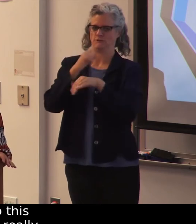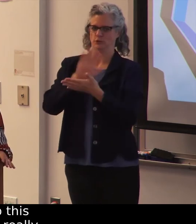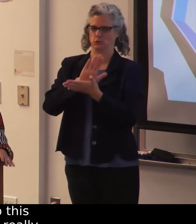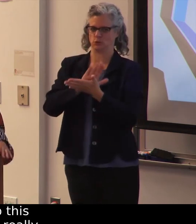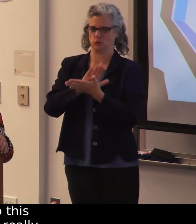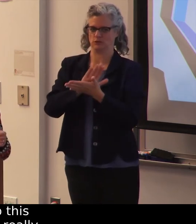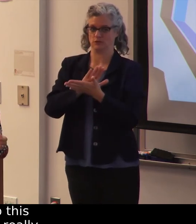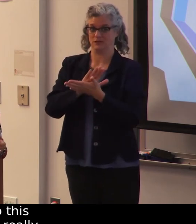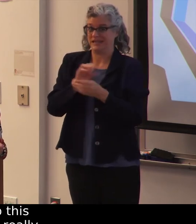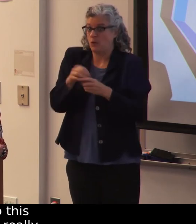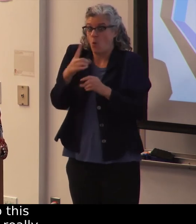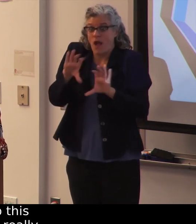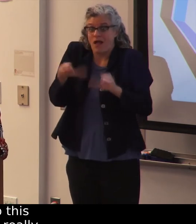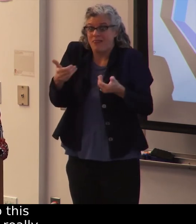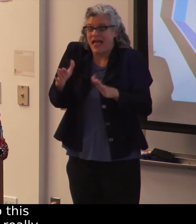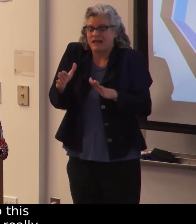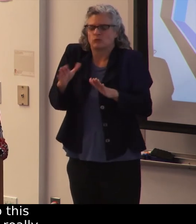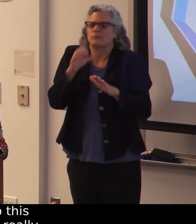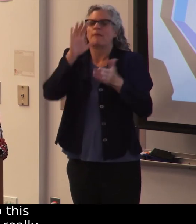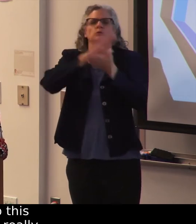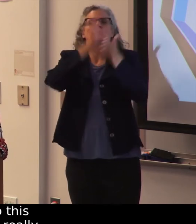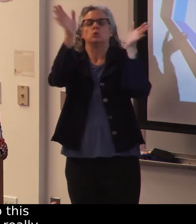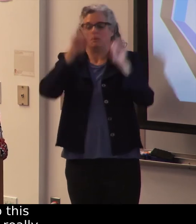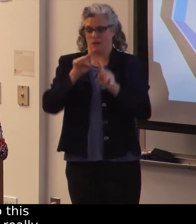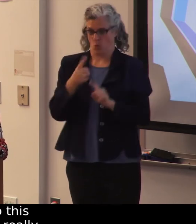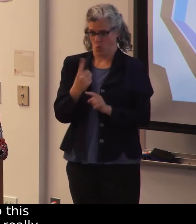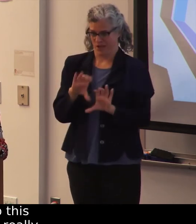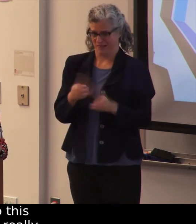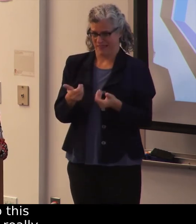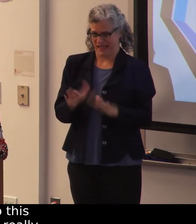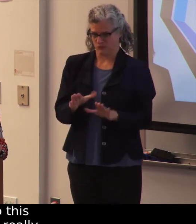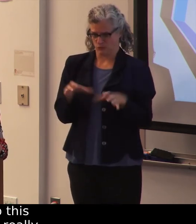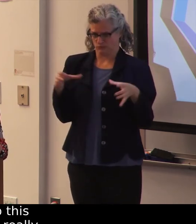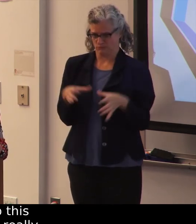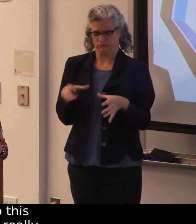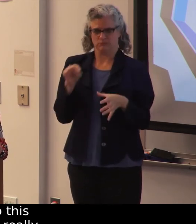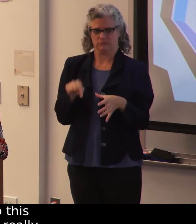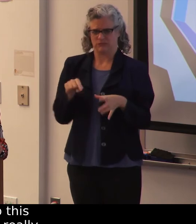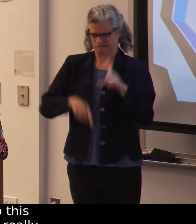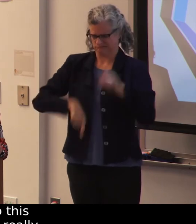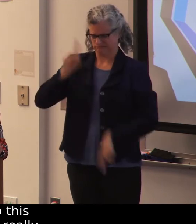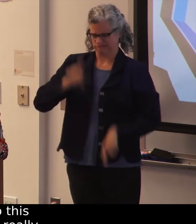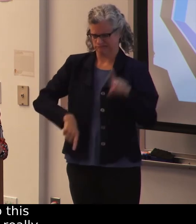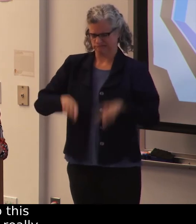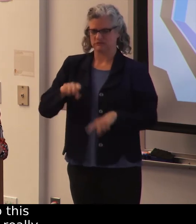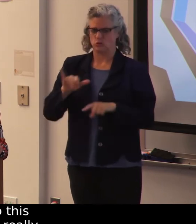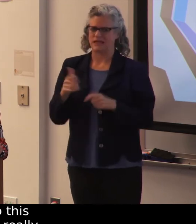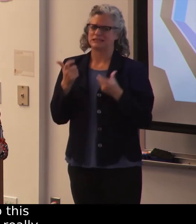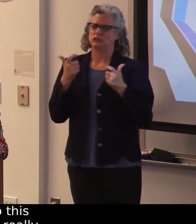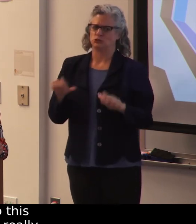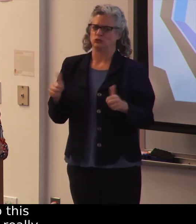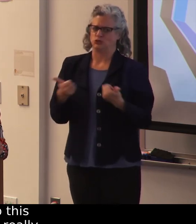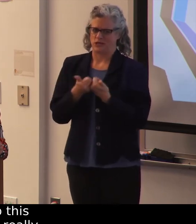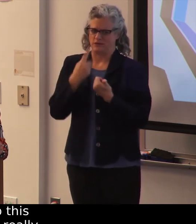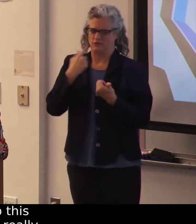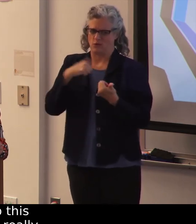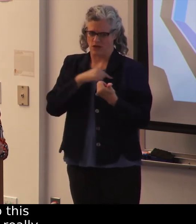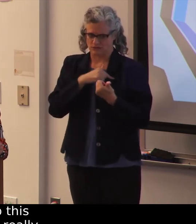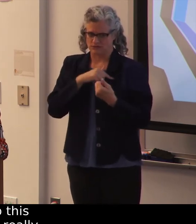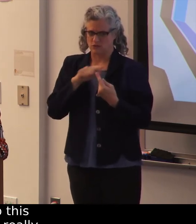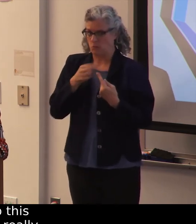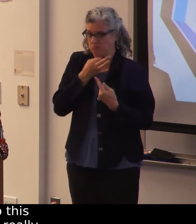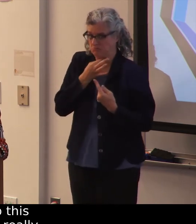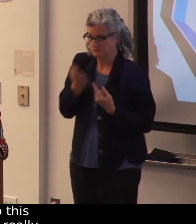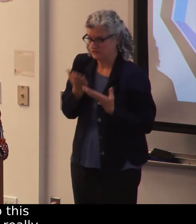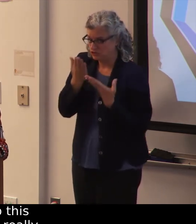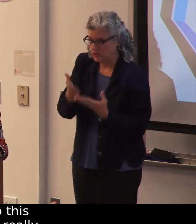classroom, forget about across the classroom or across school. So this is a real great challenge. Do you have any suggestions of